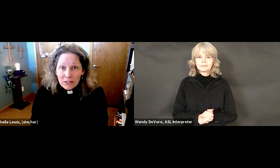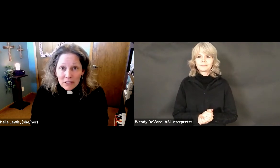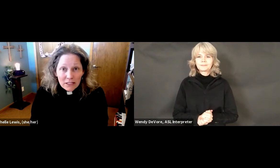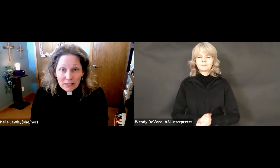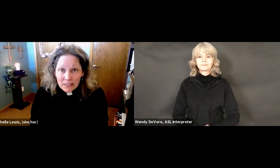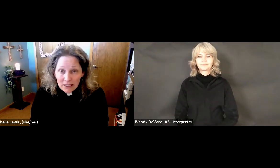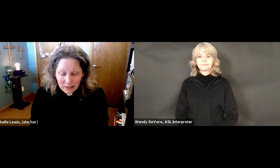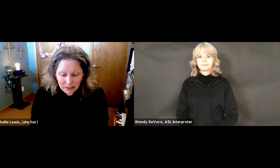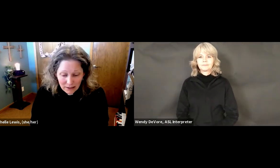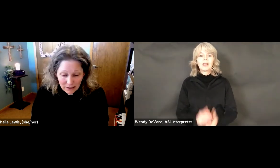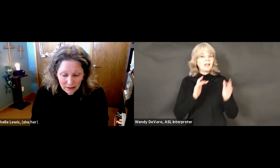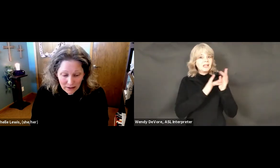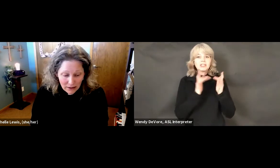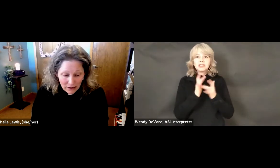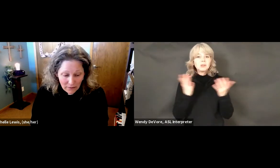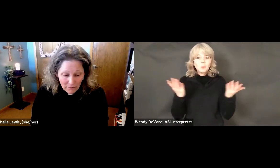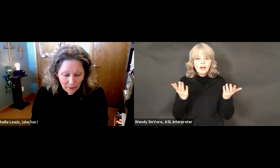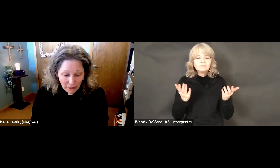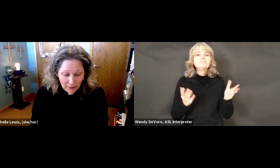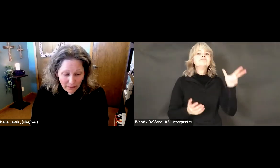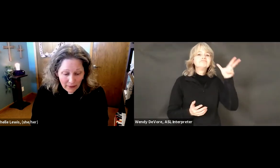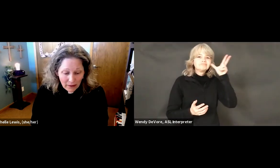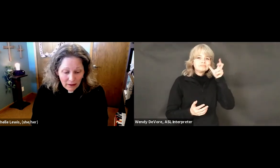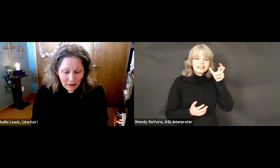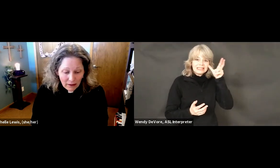And then Jesus listens.